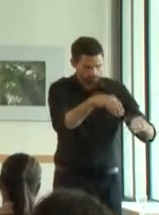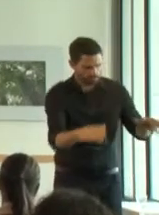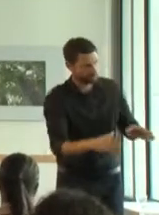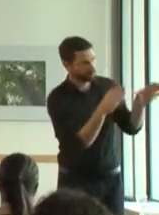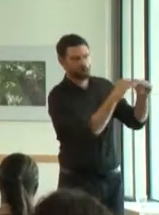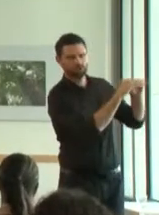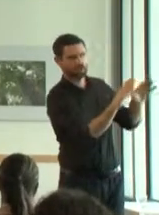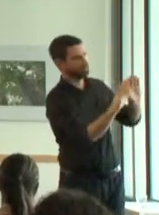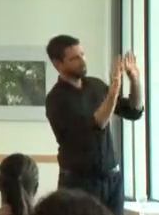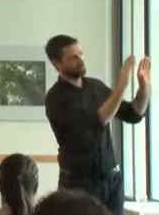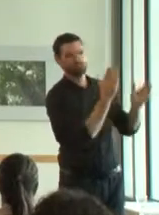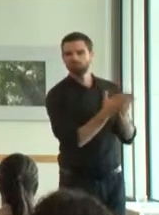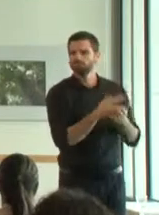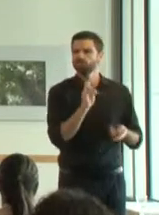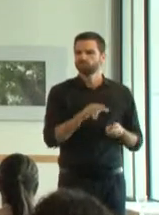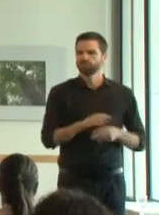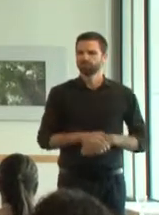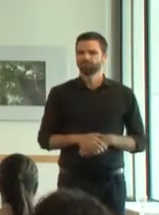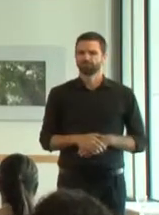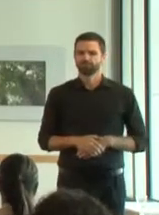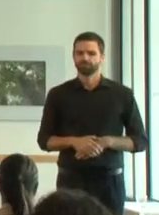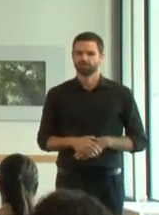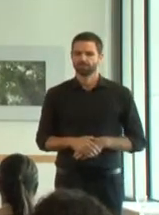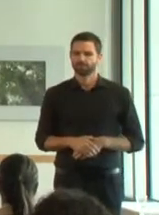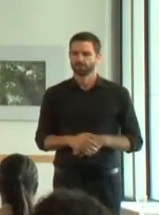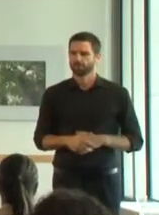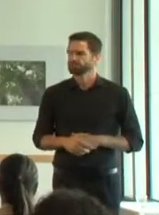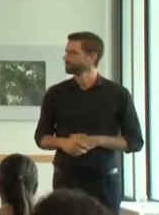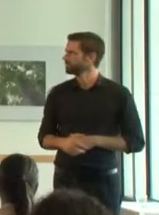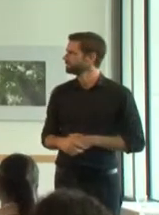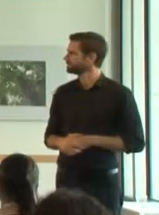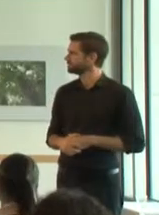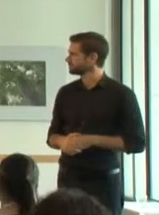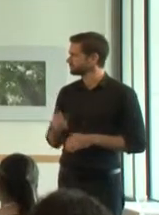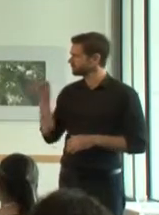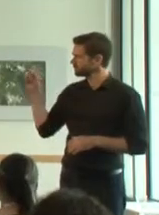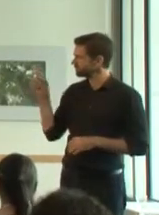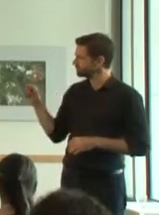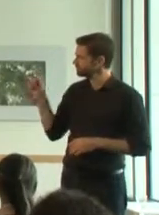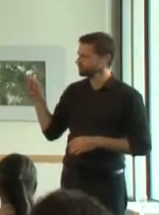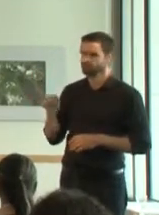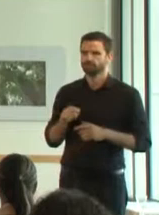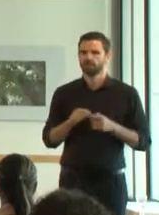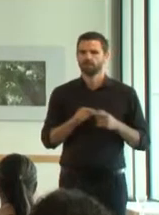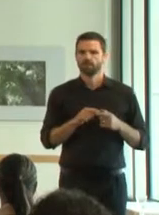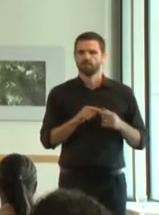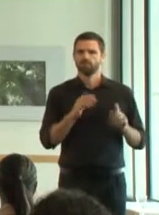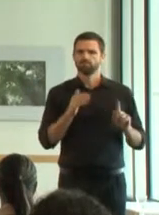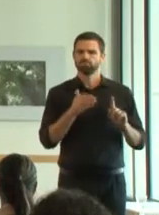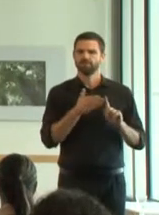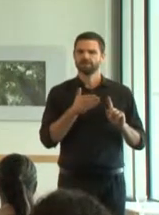really. It's provenance implicit, and by that what I mean is when you come into Archives New Zealand and you say, can I have the